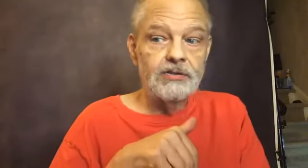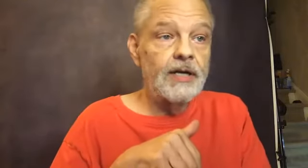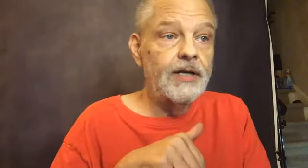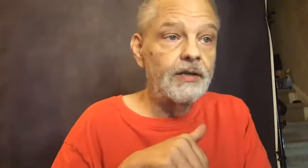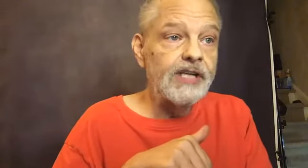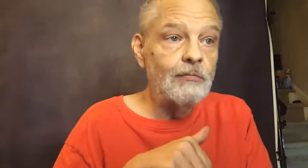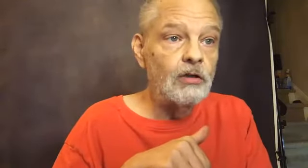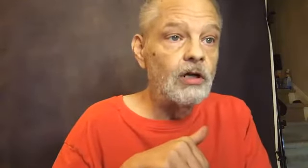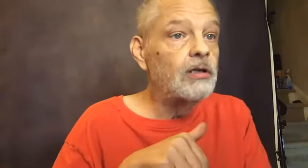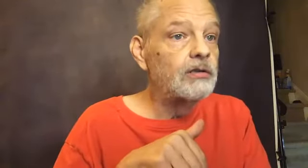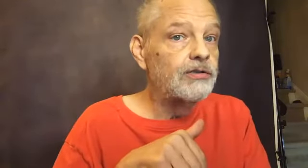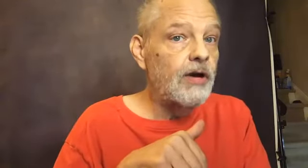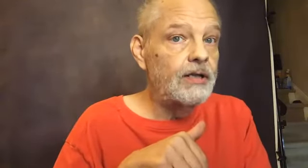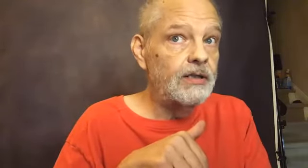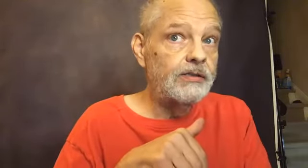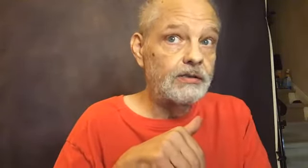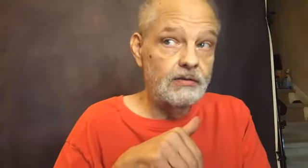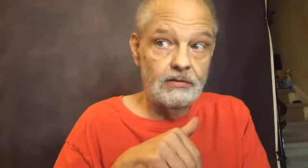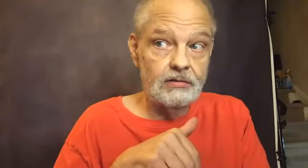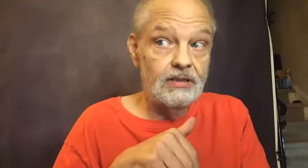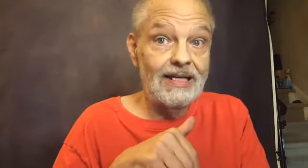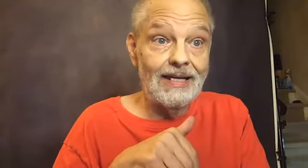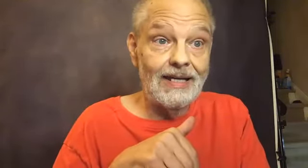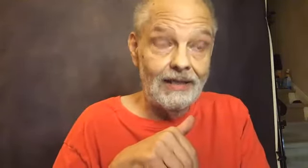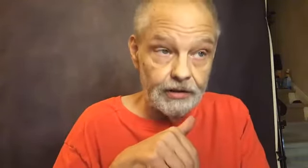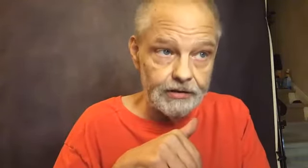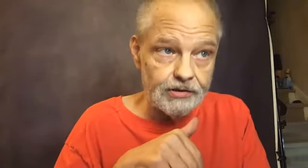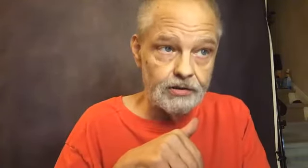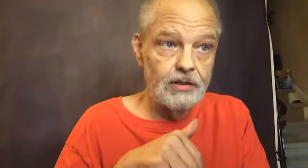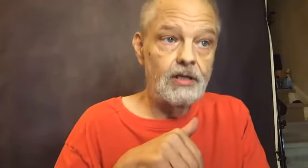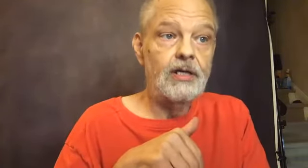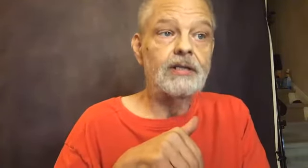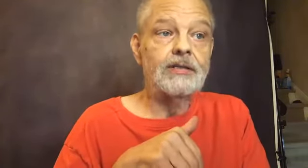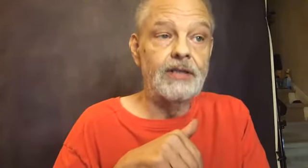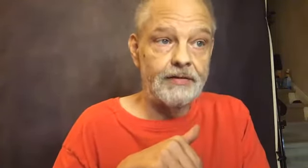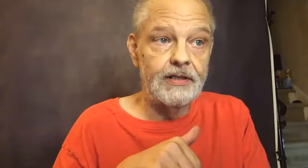Signed English came along to try and teach English to